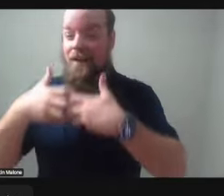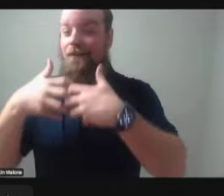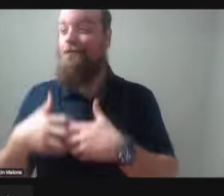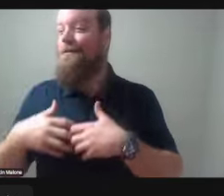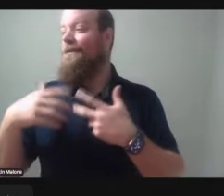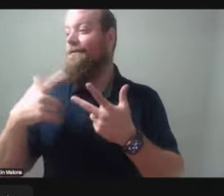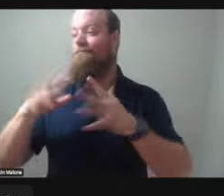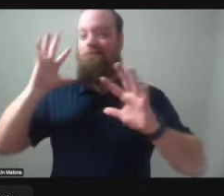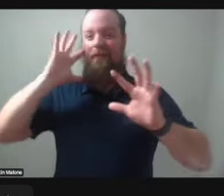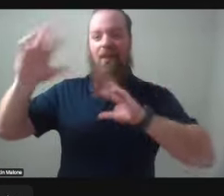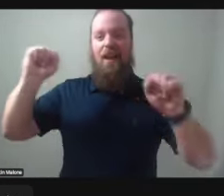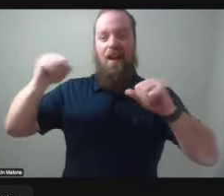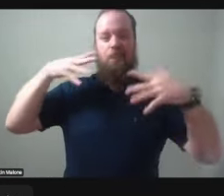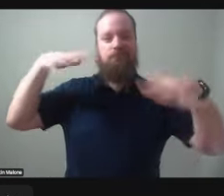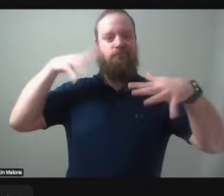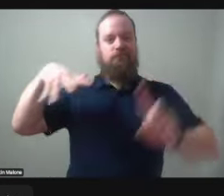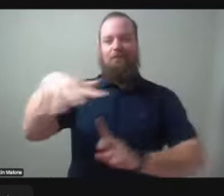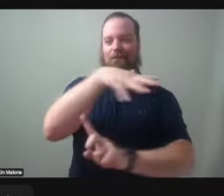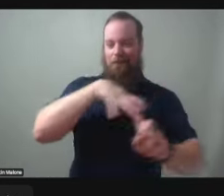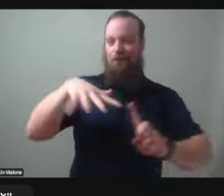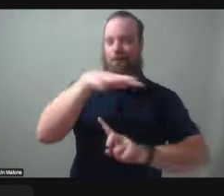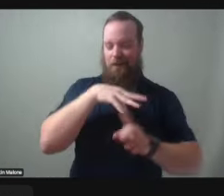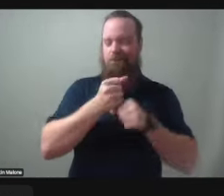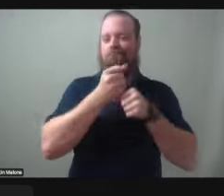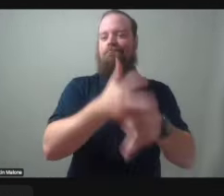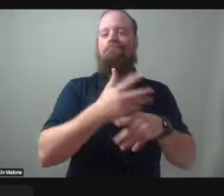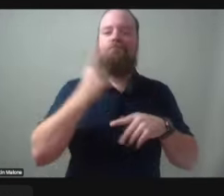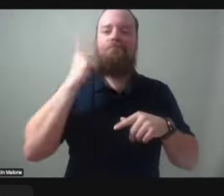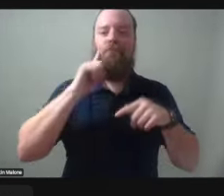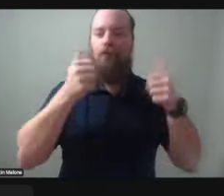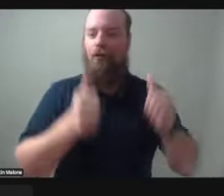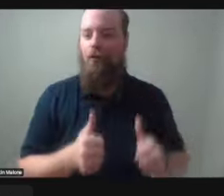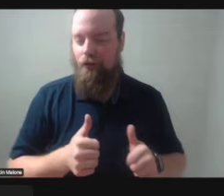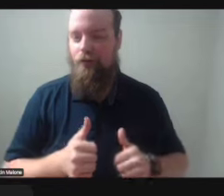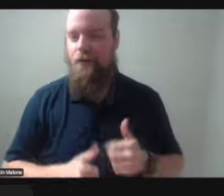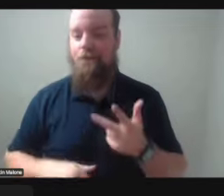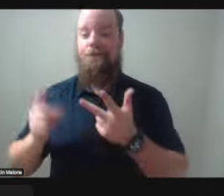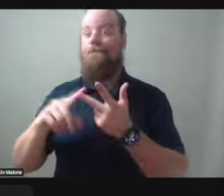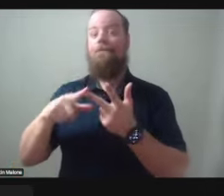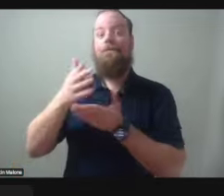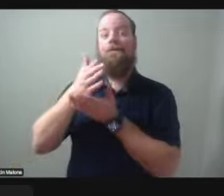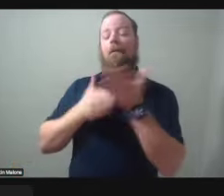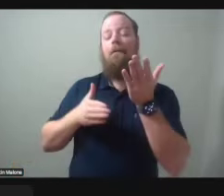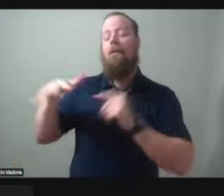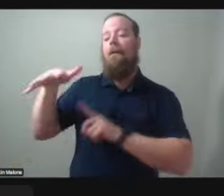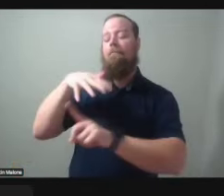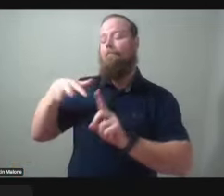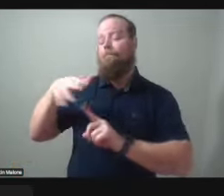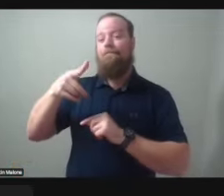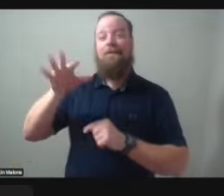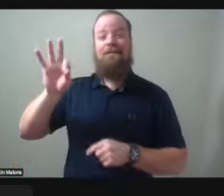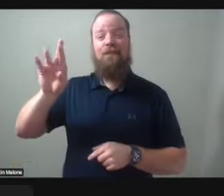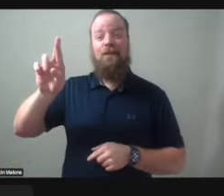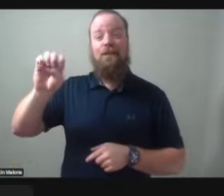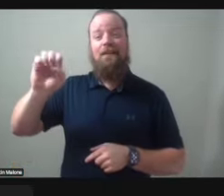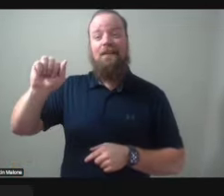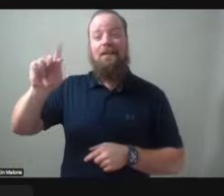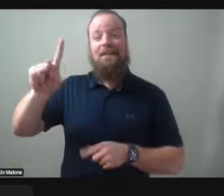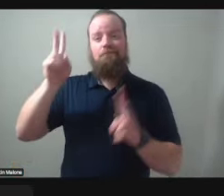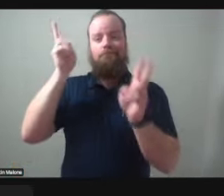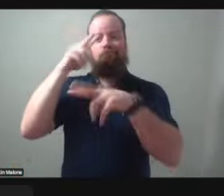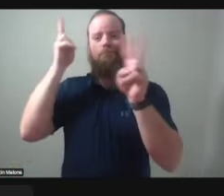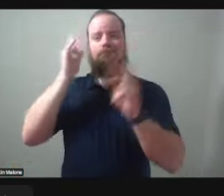they will unfortunately lose their hearing over time. Maybe a work experience, they work in a loud environment that impacts